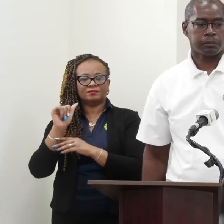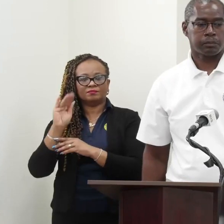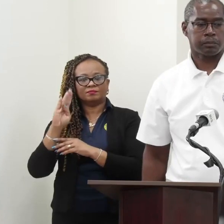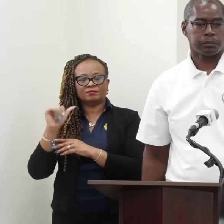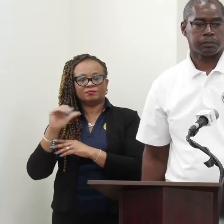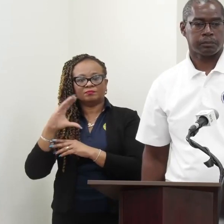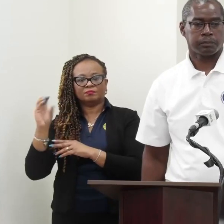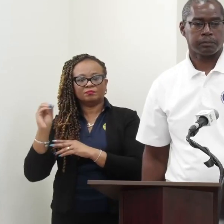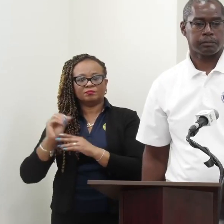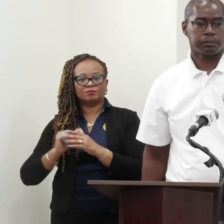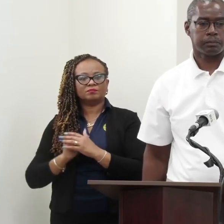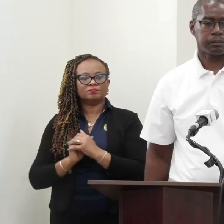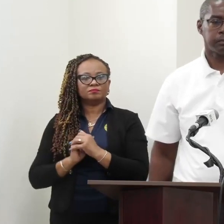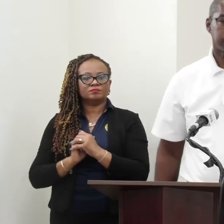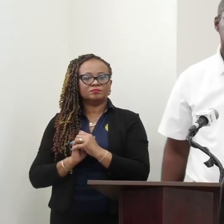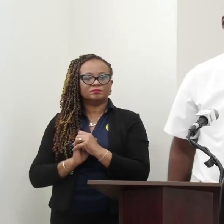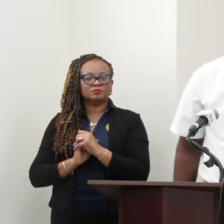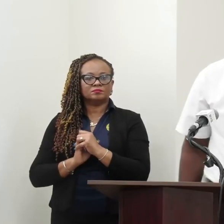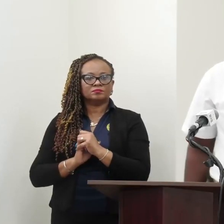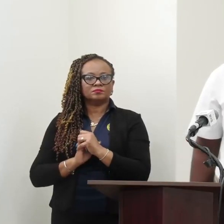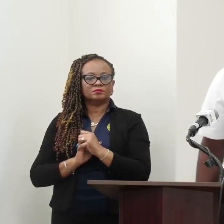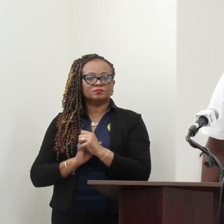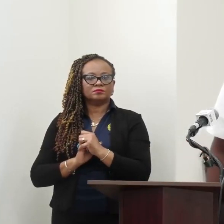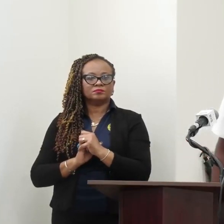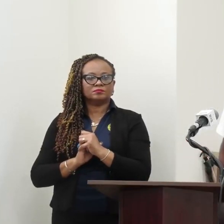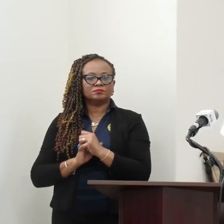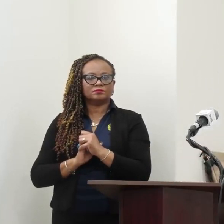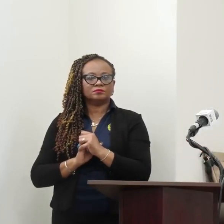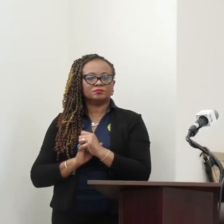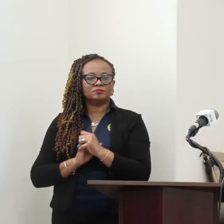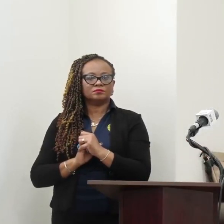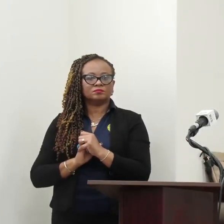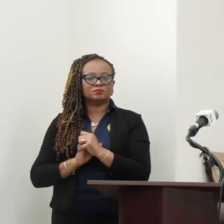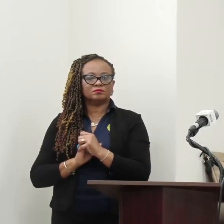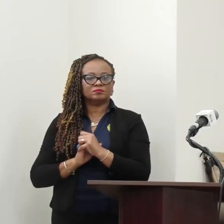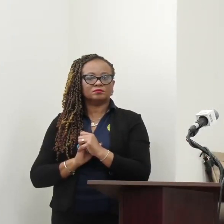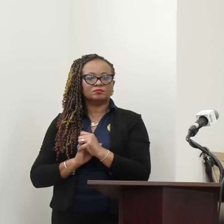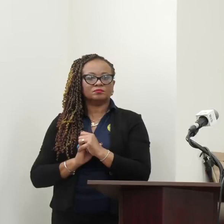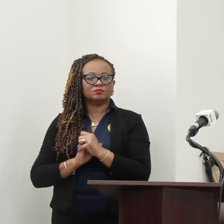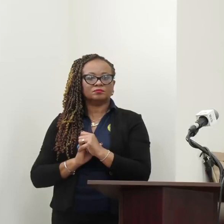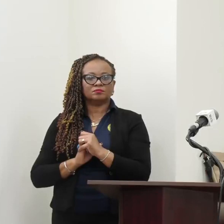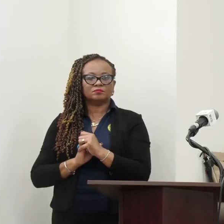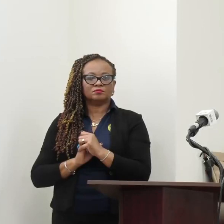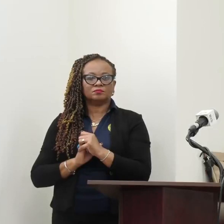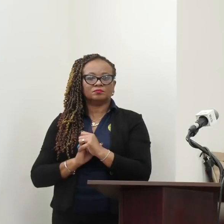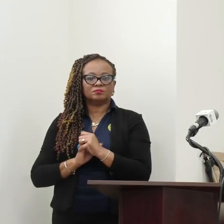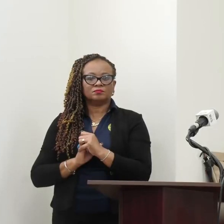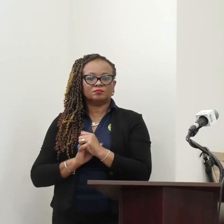Any more questions?